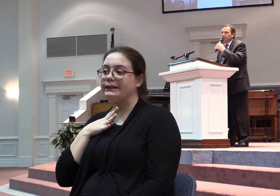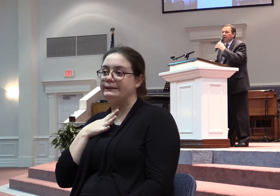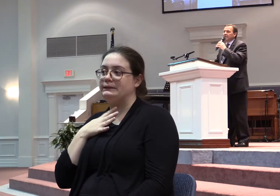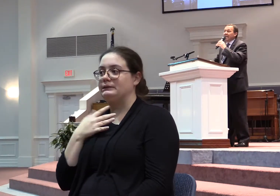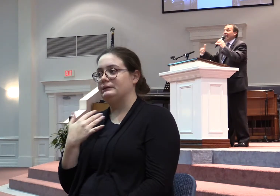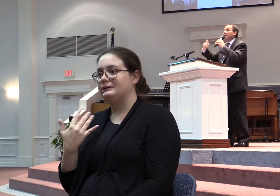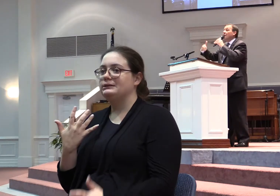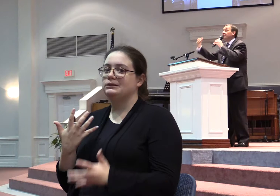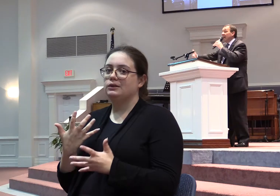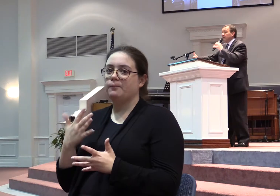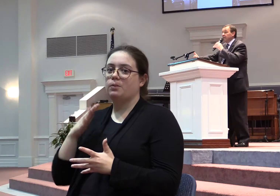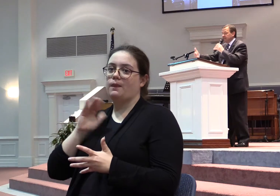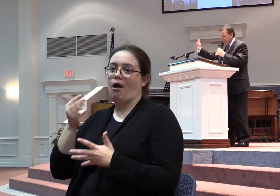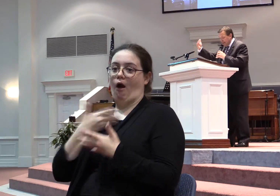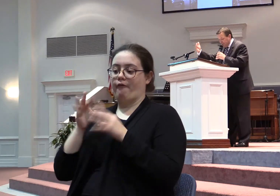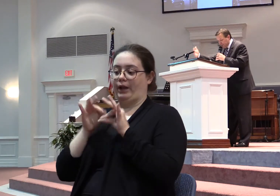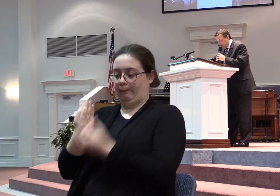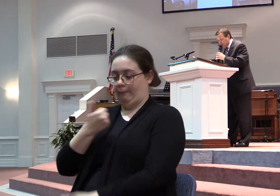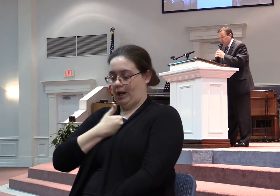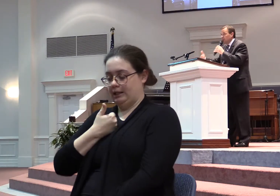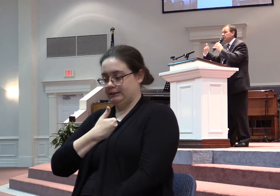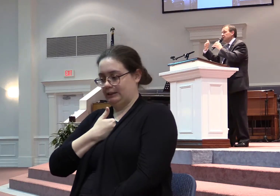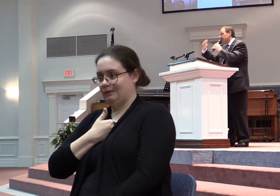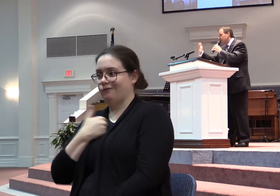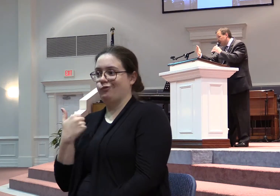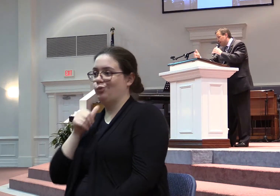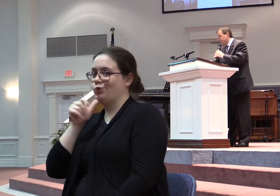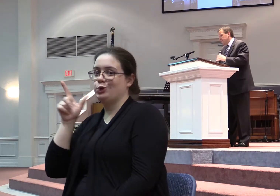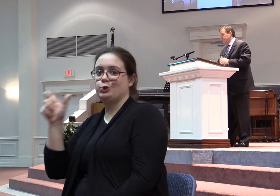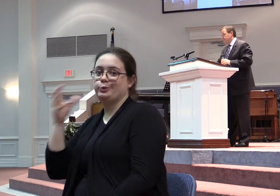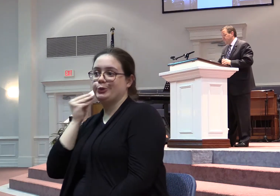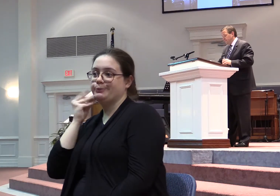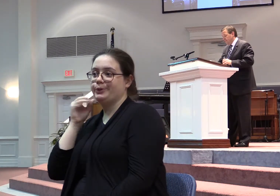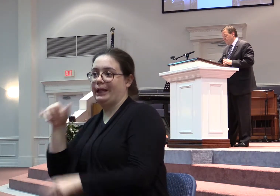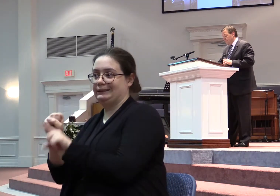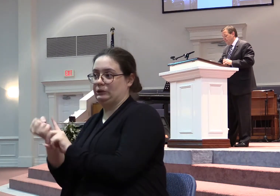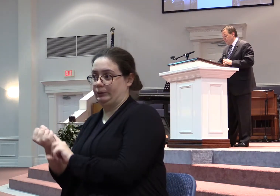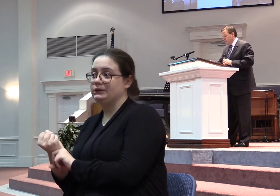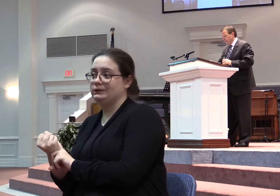usually put us and our families in positions that we should have never been in.